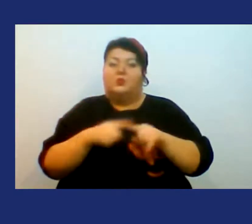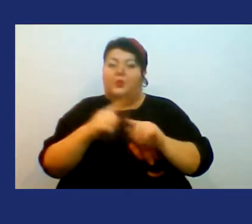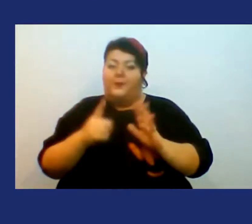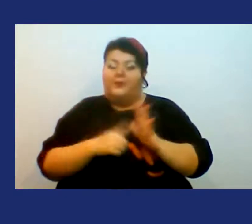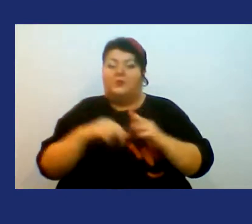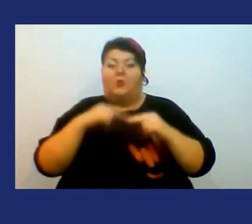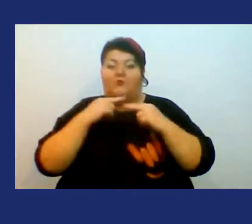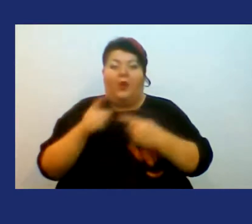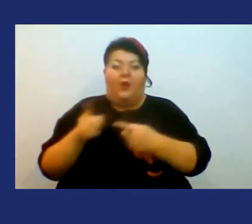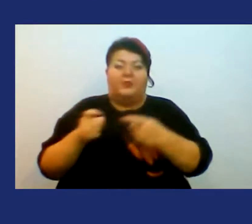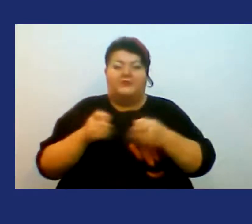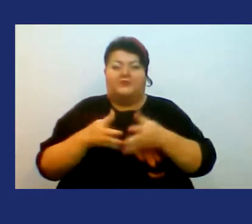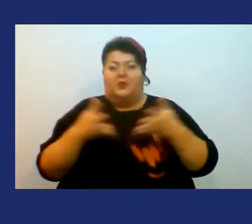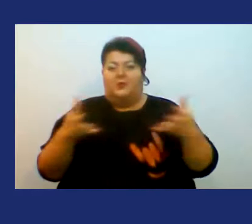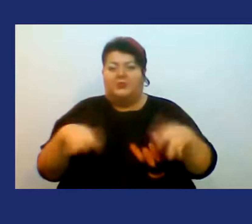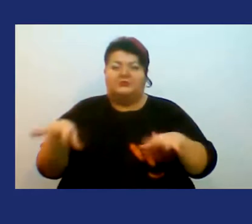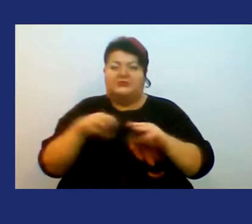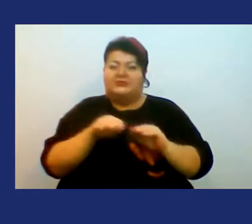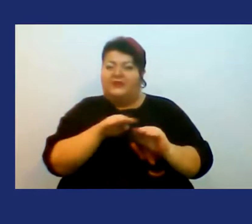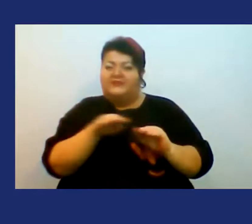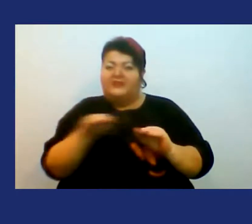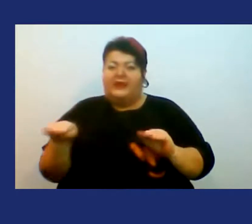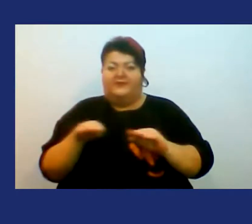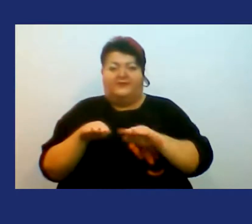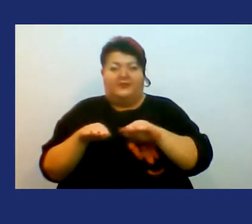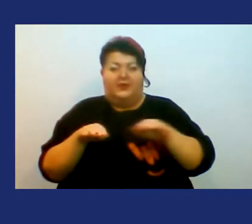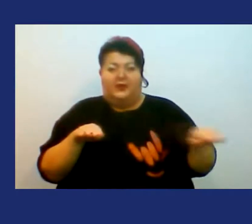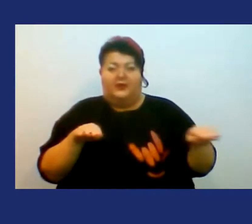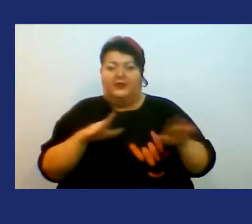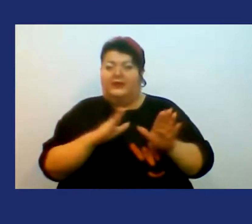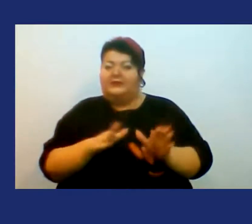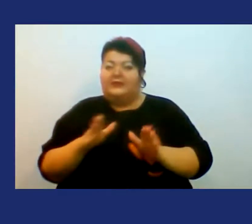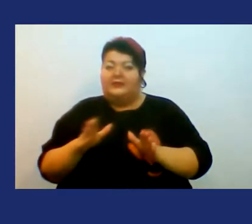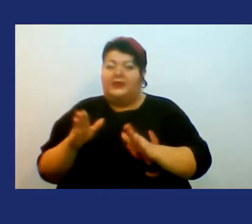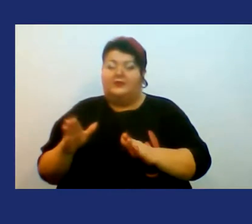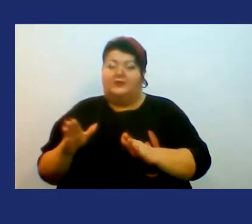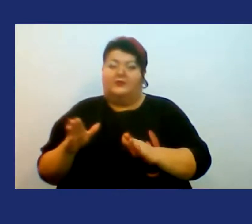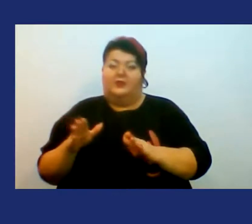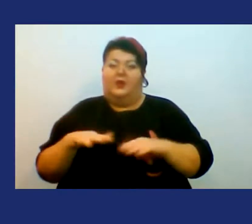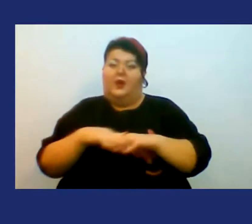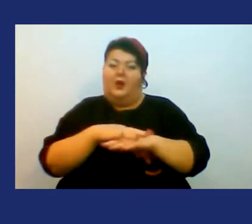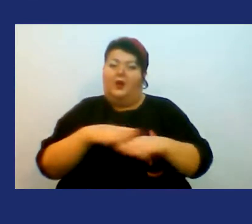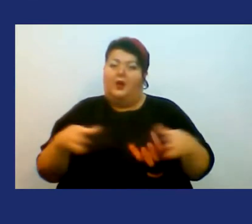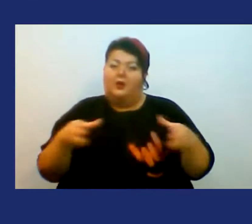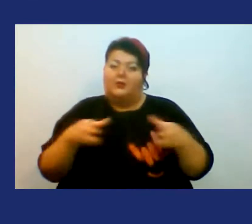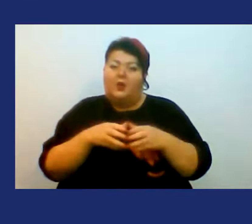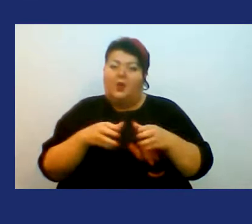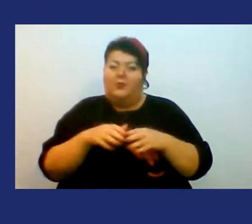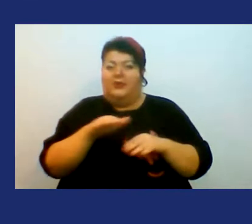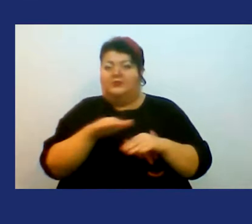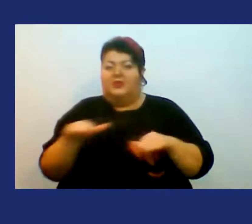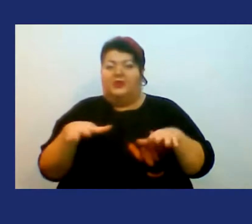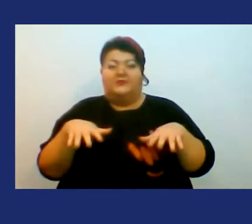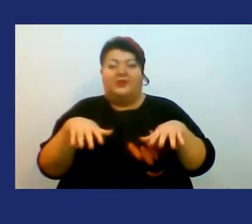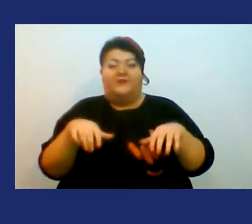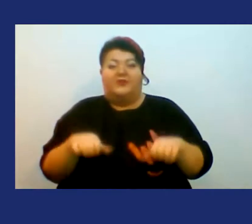in Ukraine, we should pay more attention to such issues at all levels, not